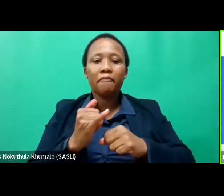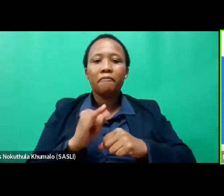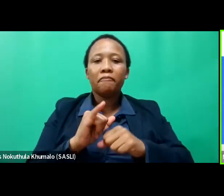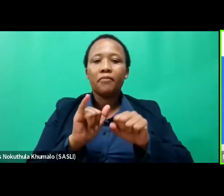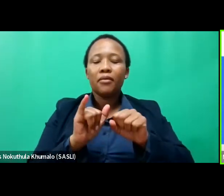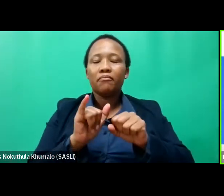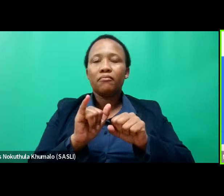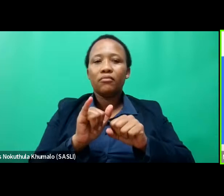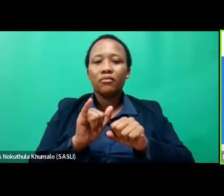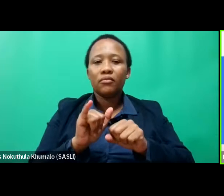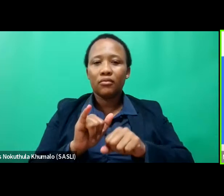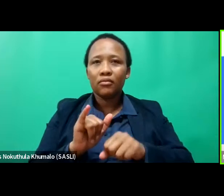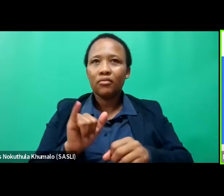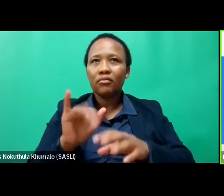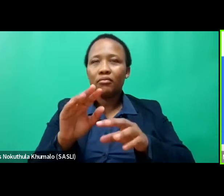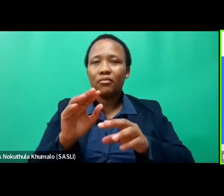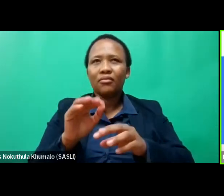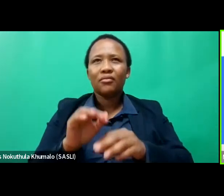over 50 years.